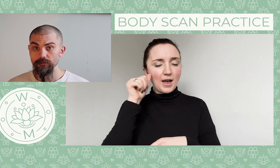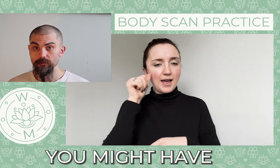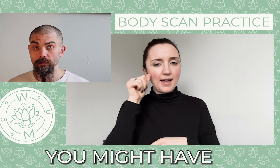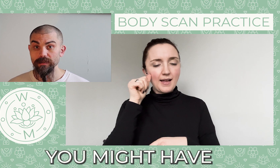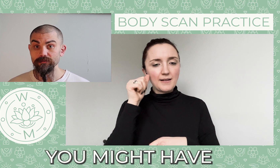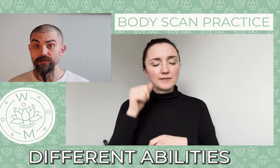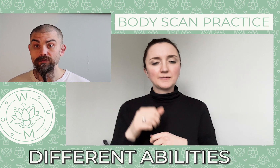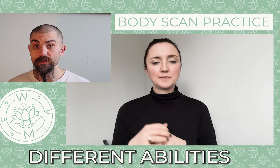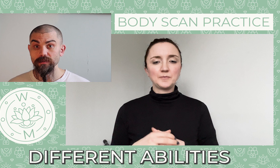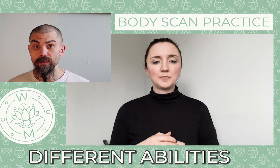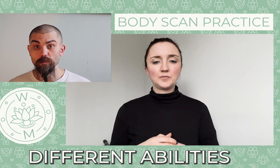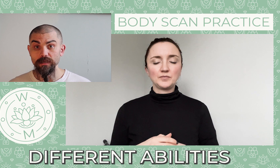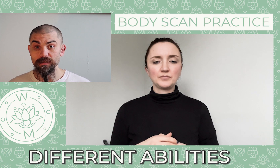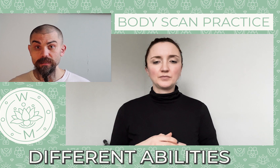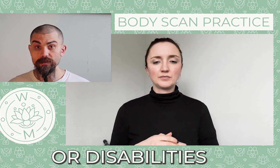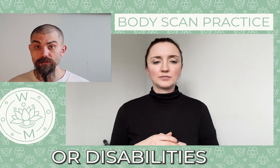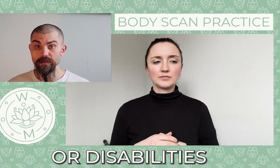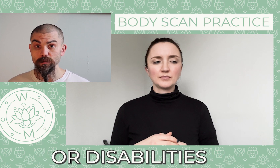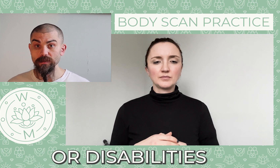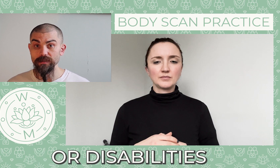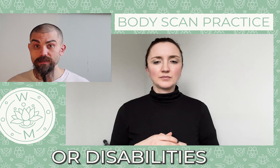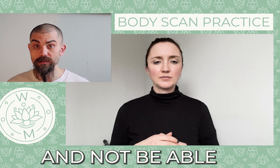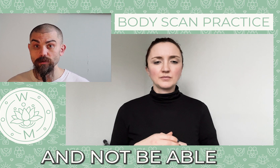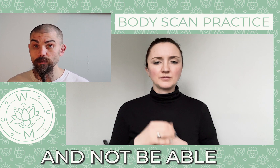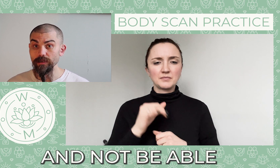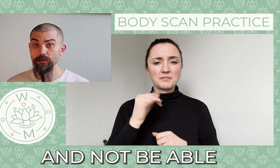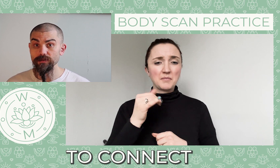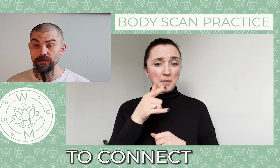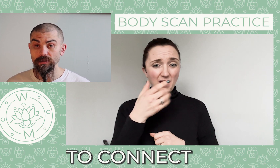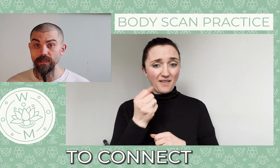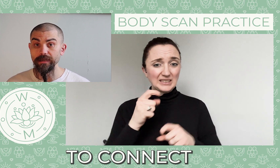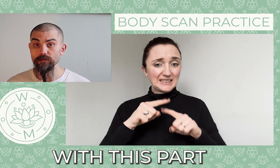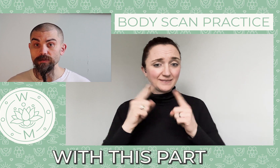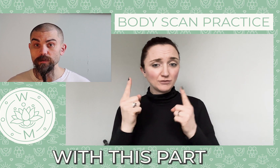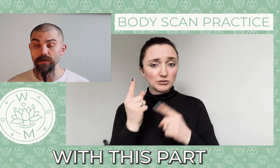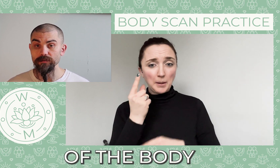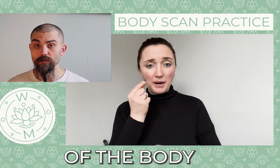We might have different abilities or disabilities and not be able to connect with this part of the body.